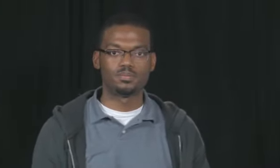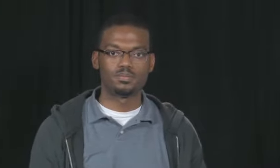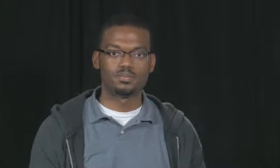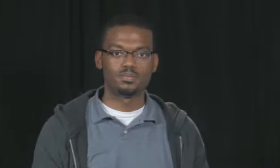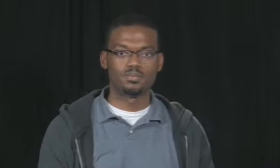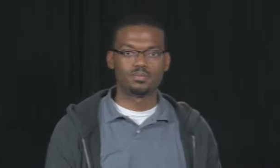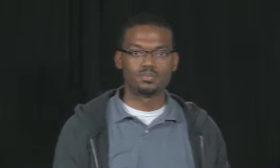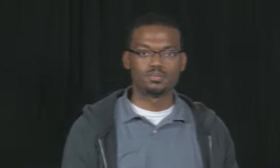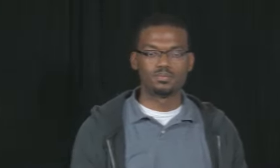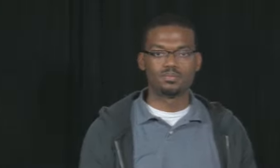My mistress' eyes.